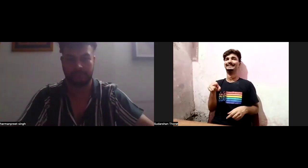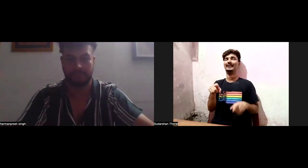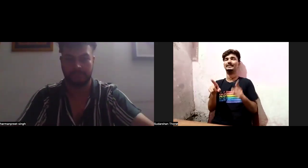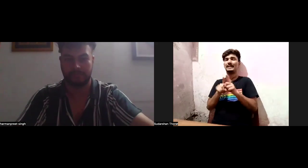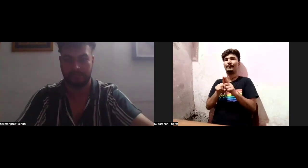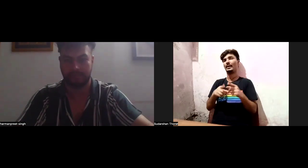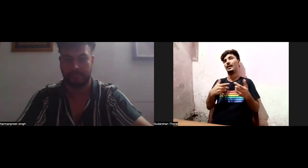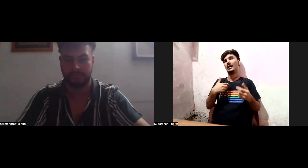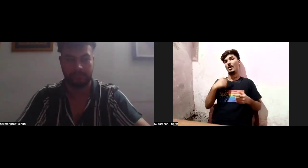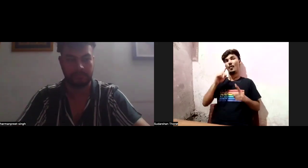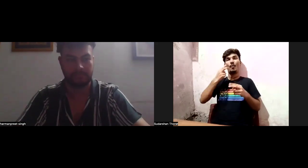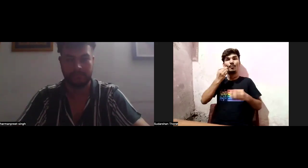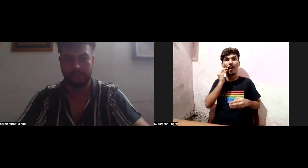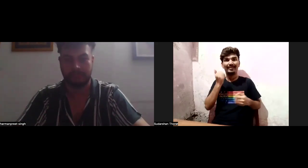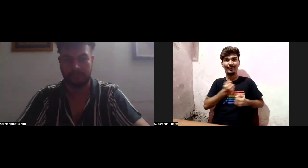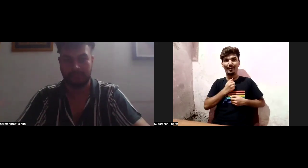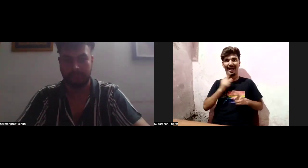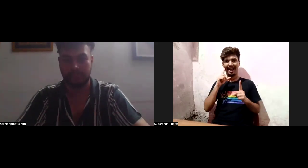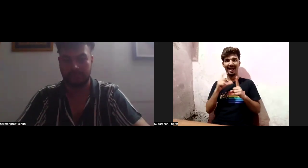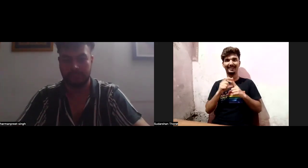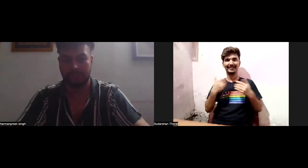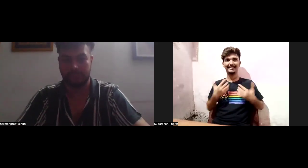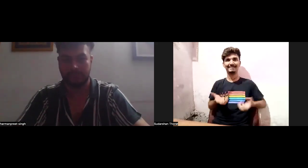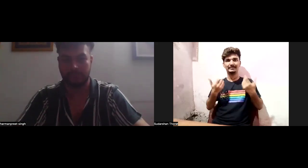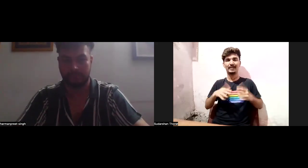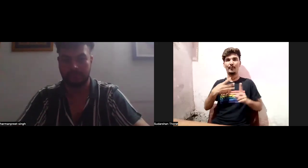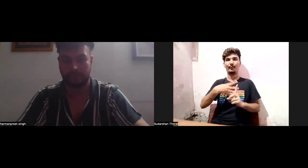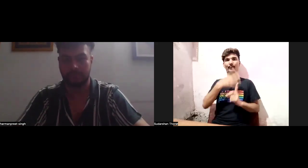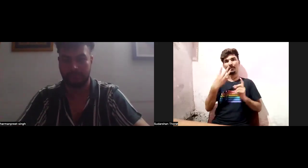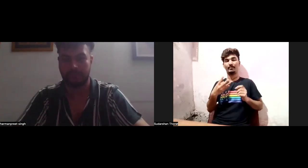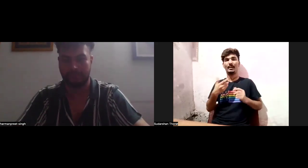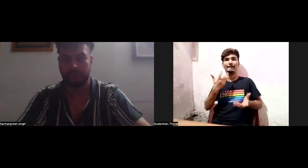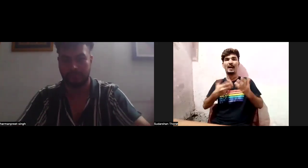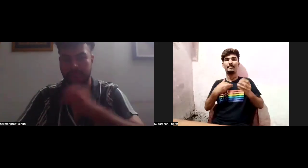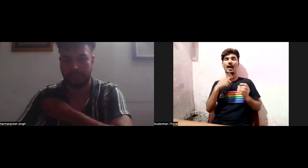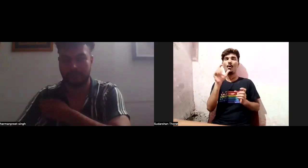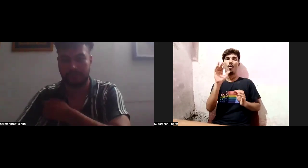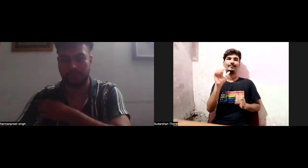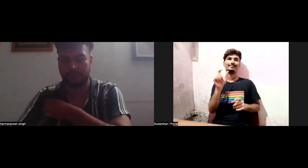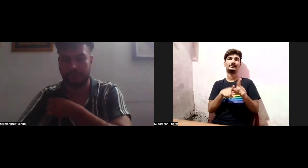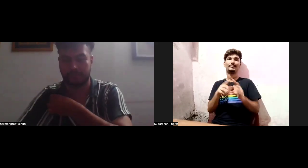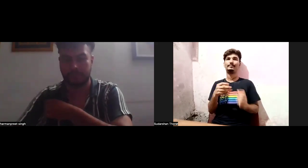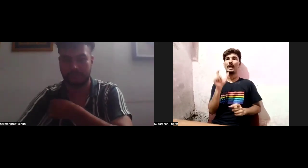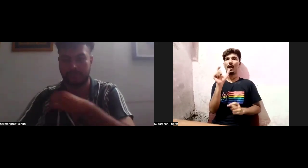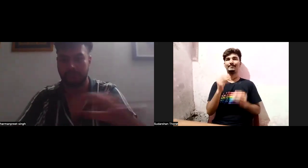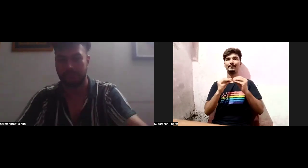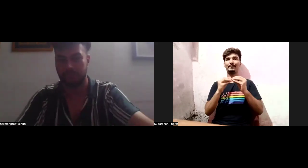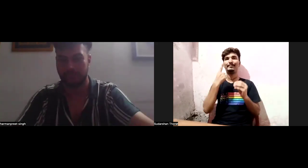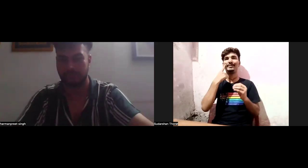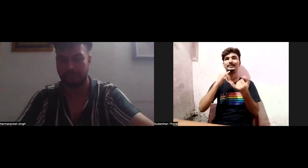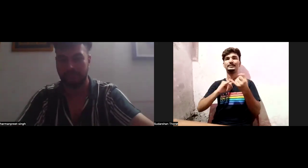us, I mean, we also, if we are a deaf person, we have a deaf wife, we also need to understand. So once I realized that